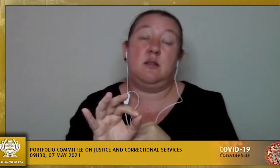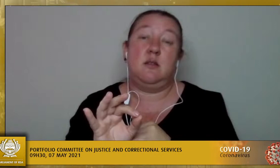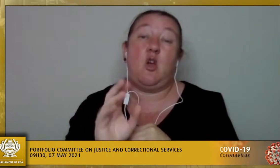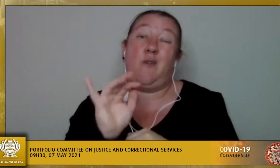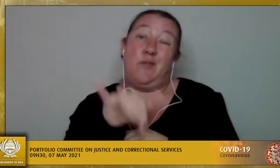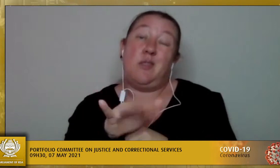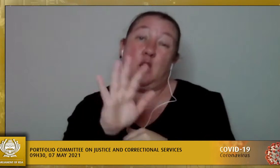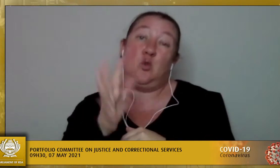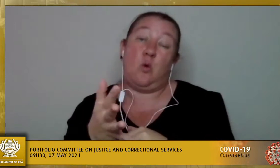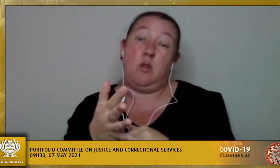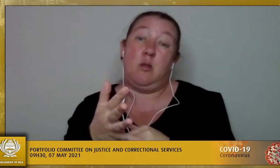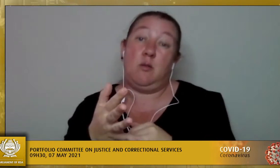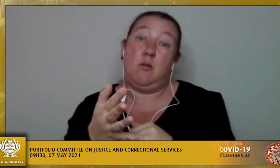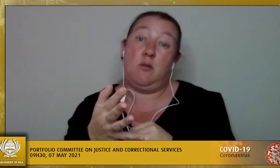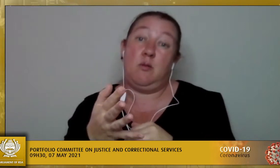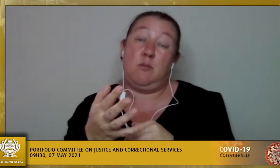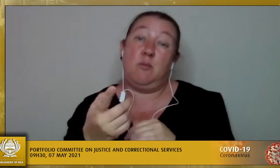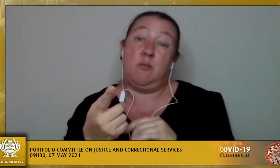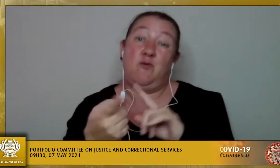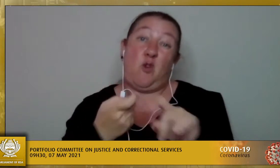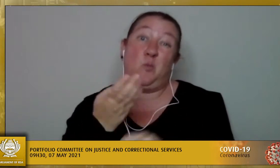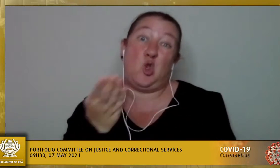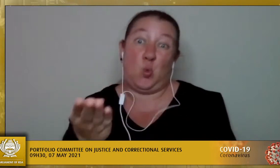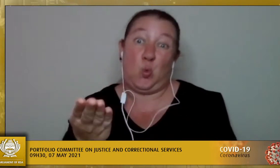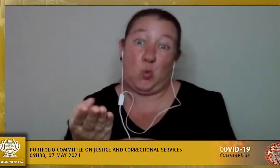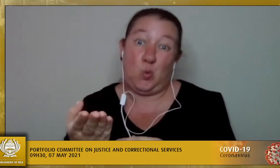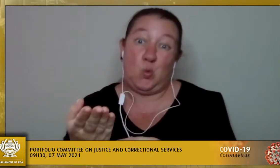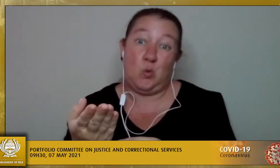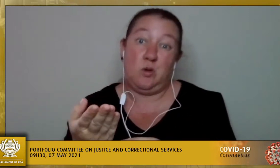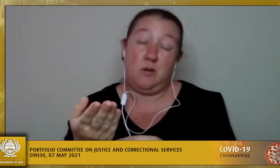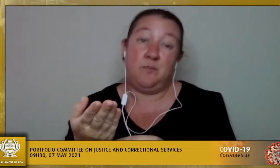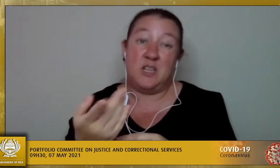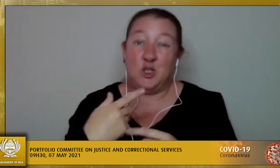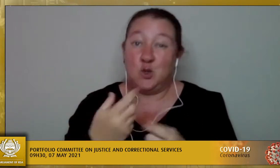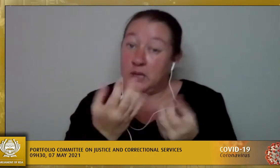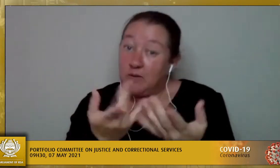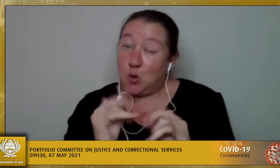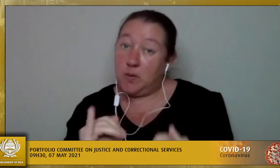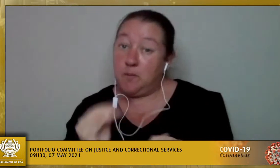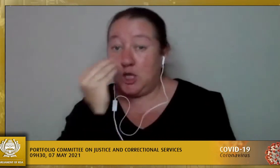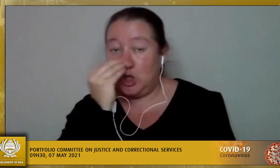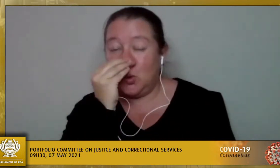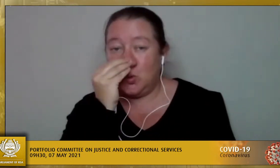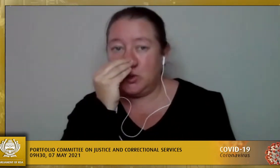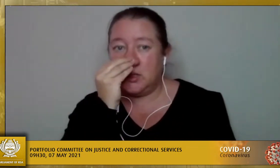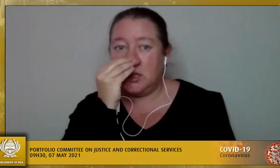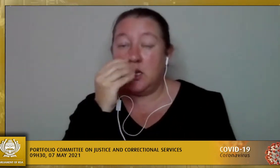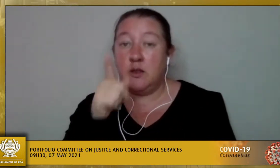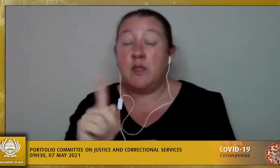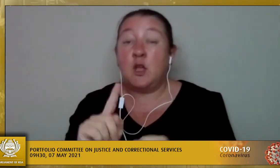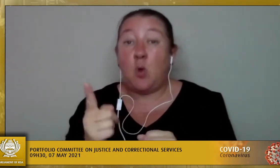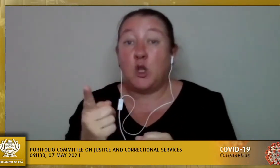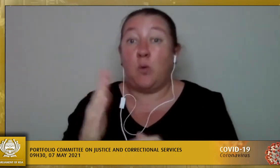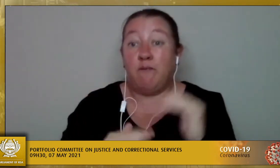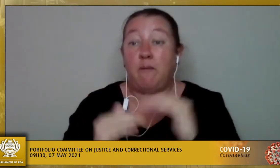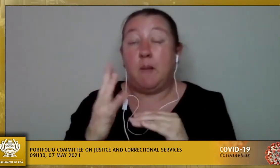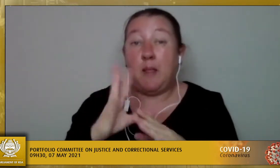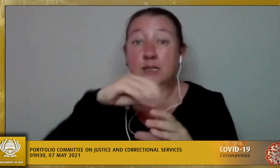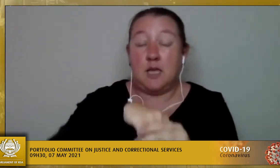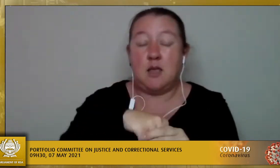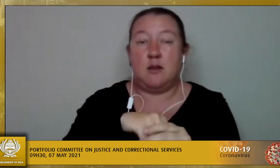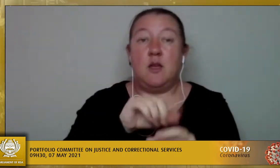that will be coming from you I'm giving you the that bad news that what you have built in because